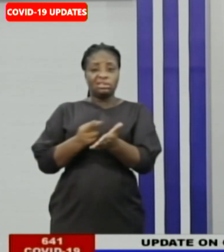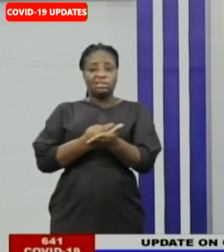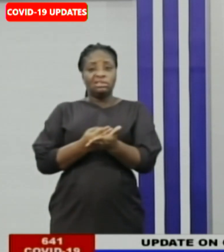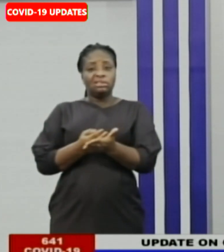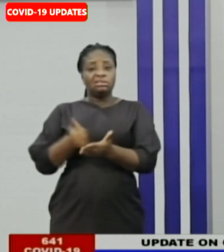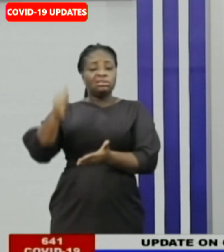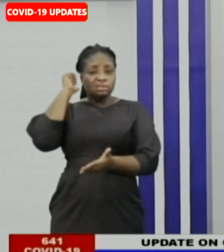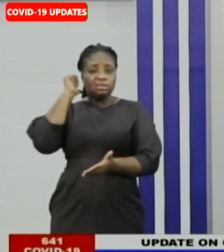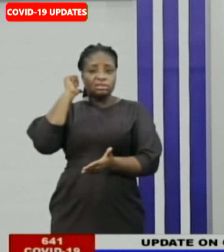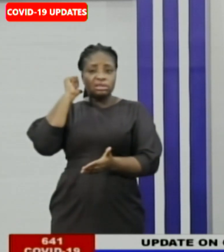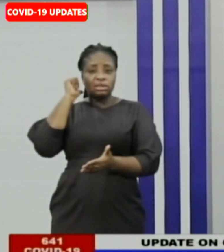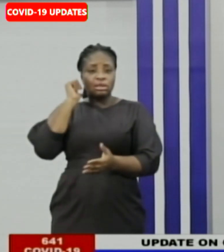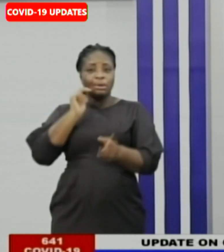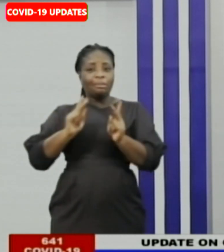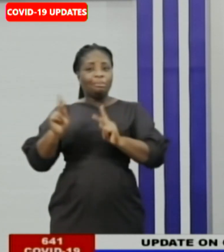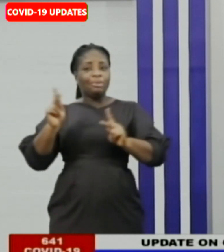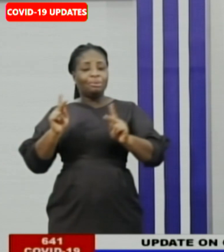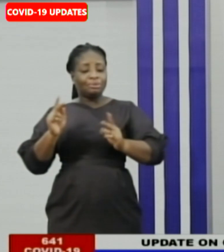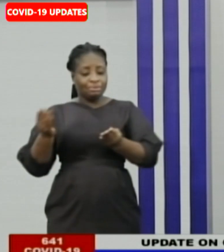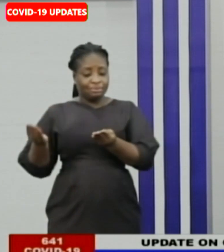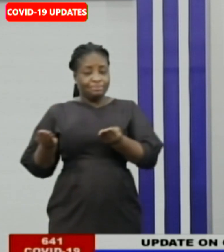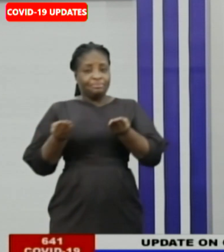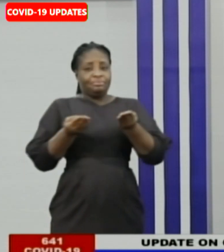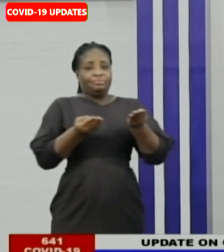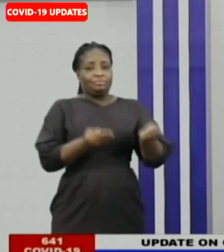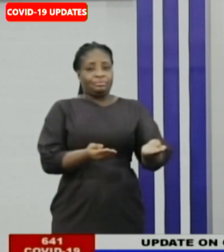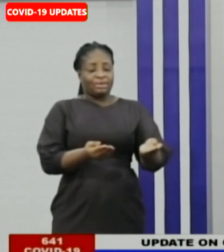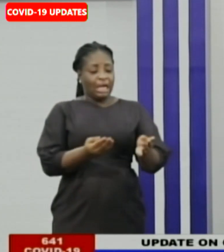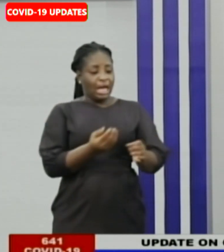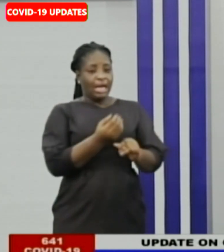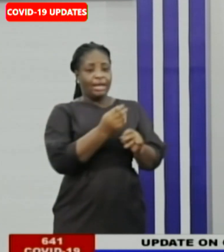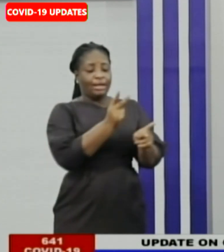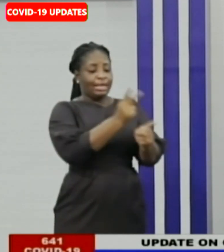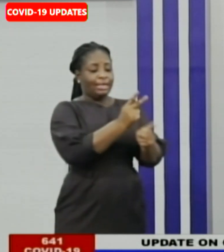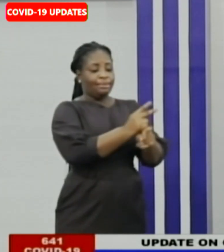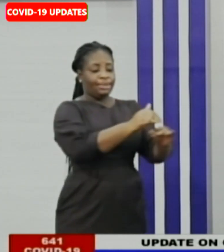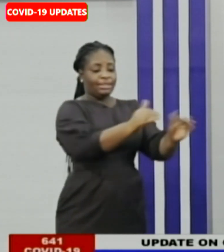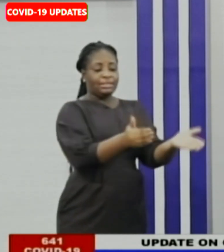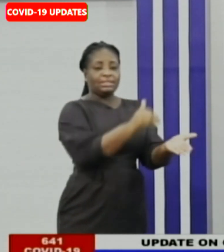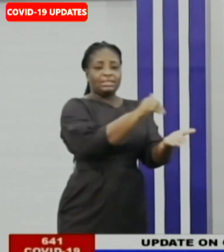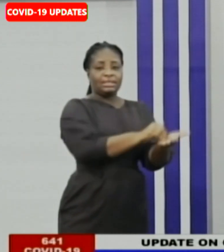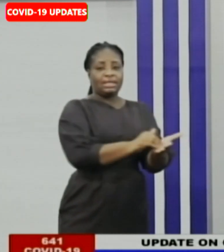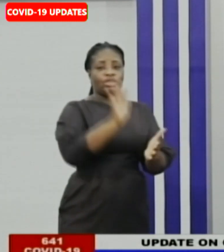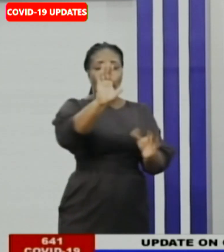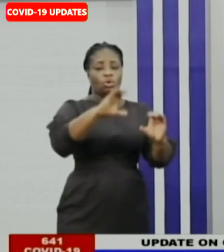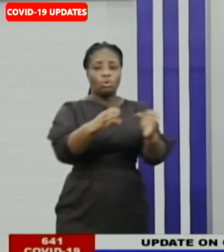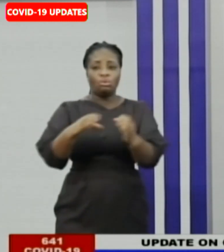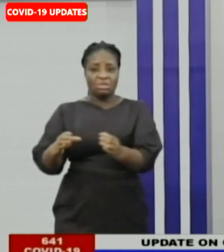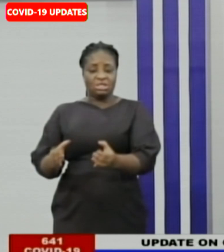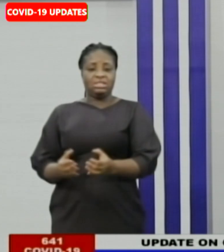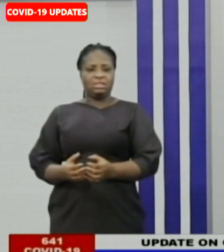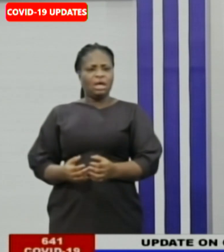by well-intended people to make available isolation or potential treatment centers. And so it